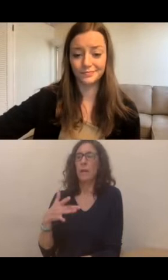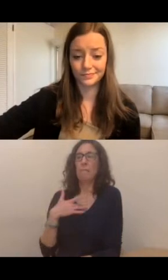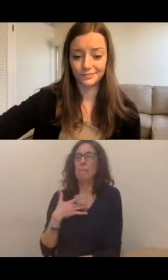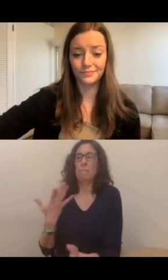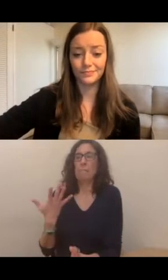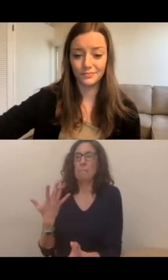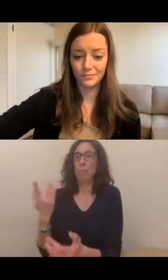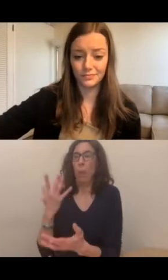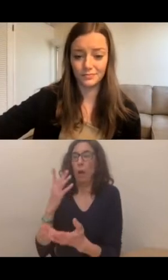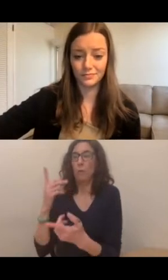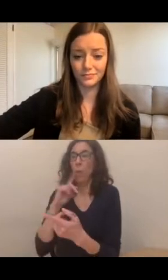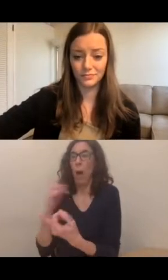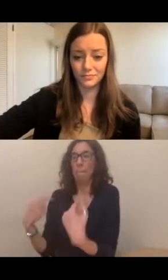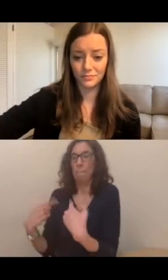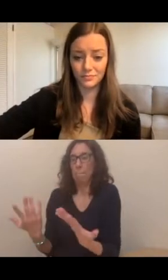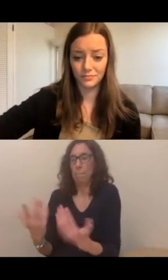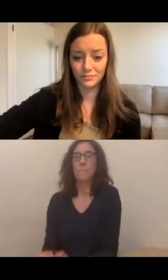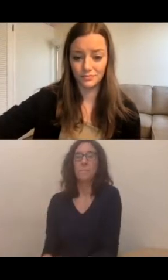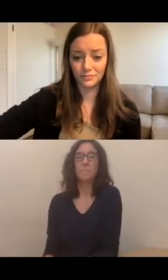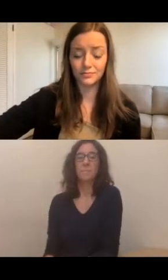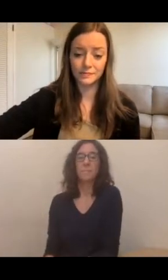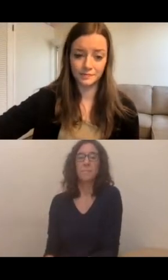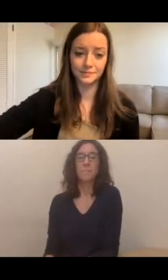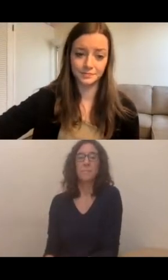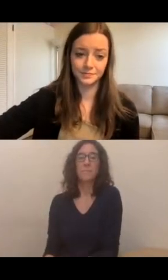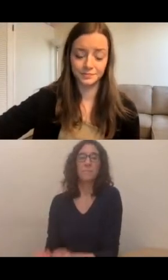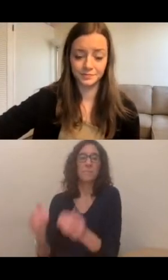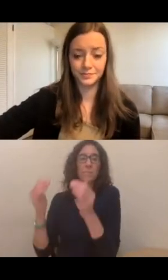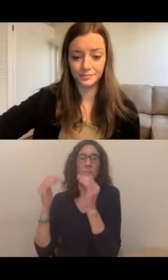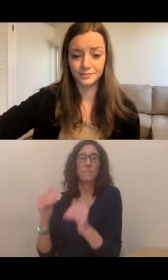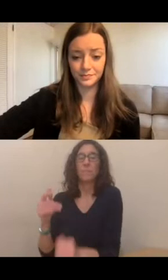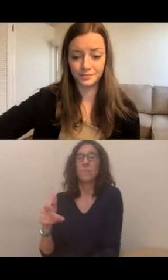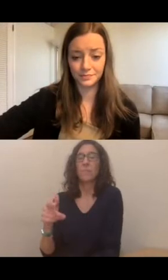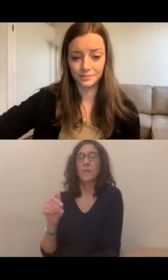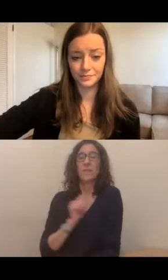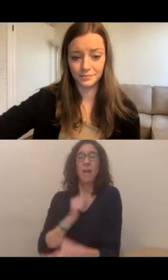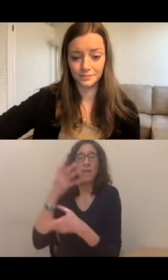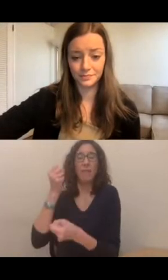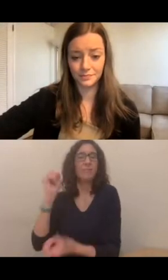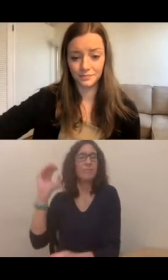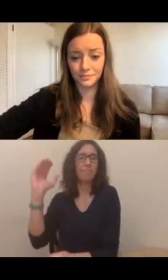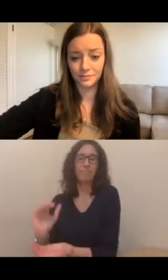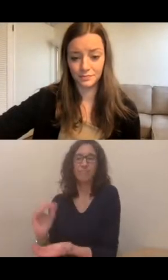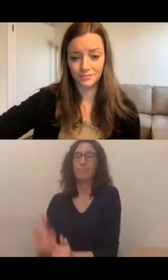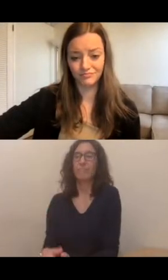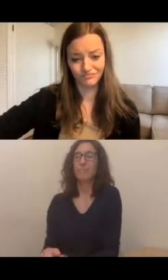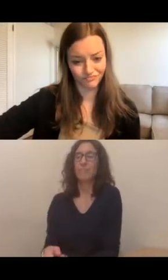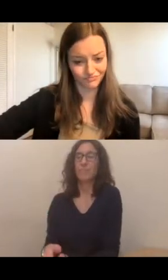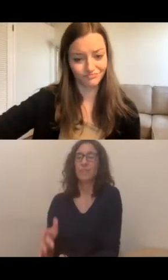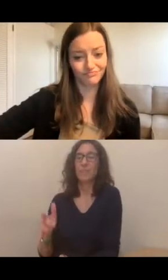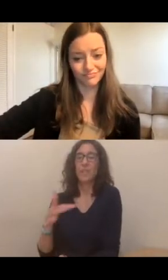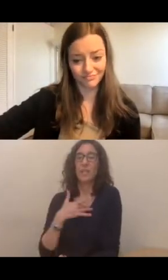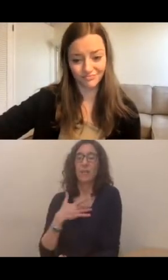about what is to come. Naturally, self-confidence will become impacted. Feeling overwhelmed leads